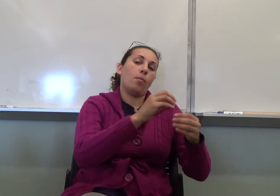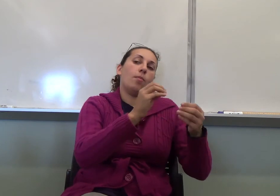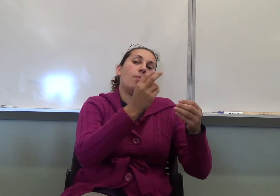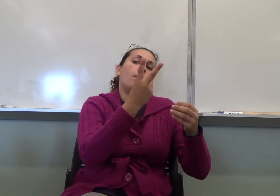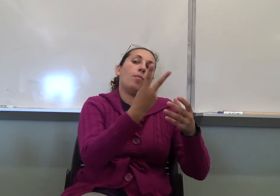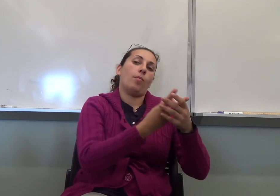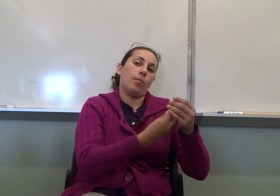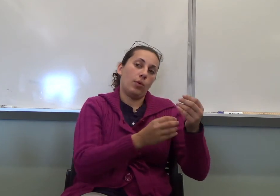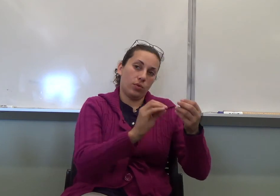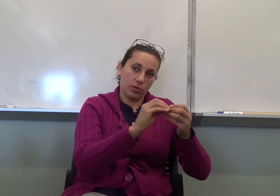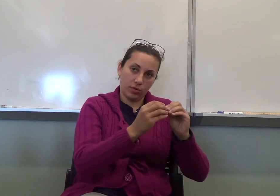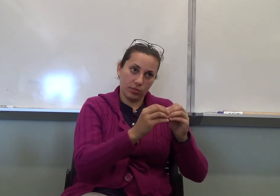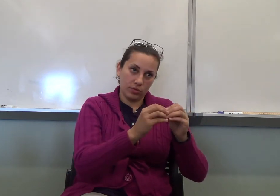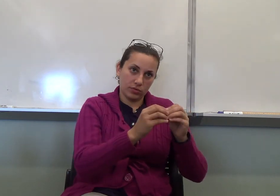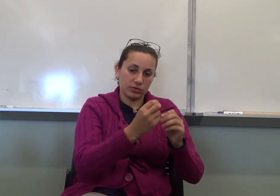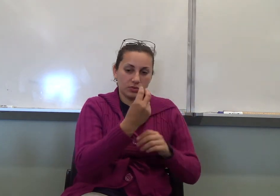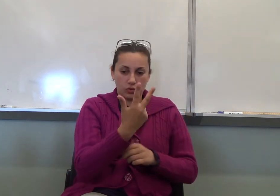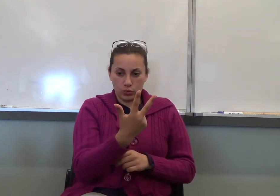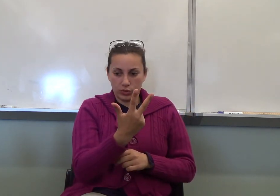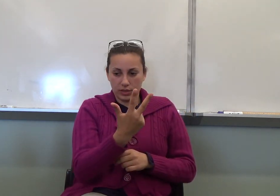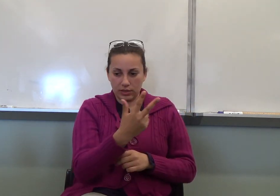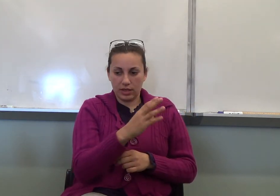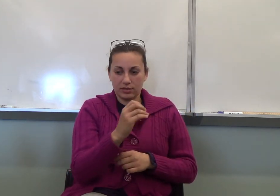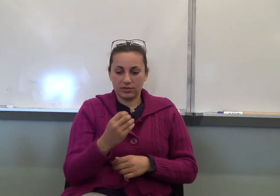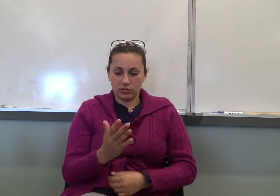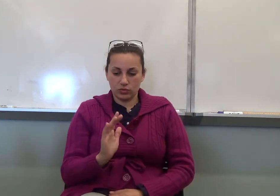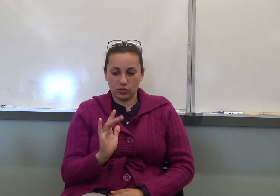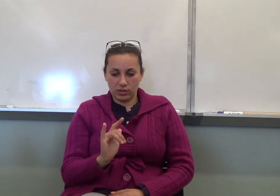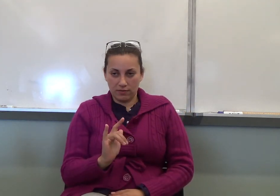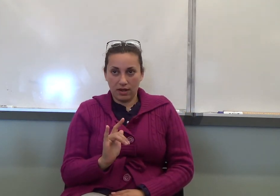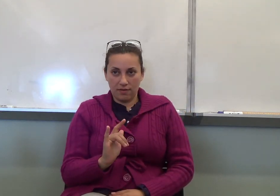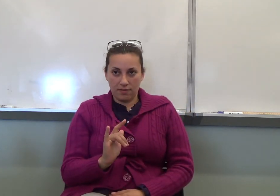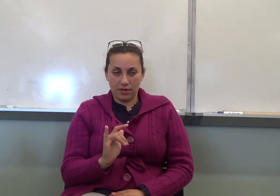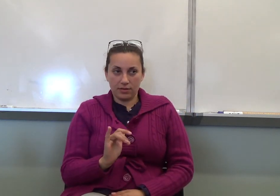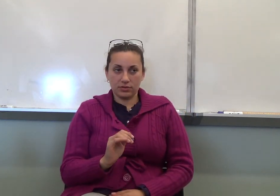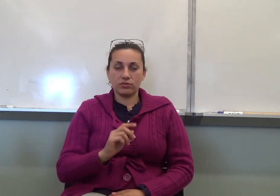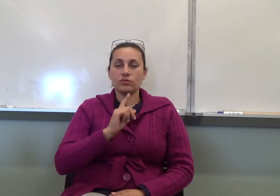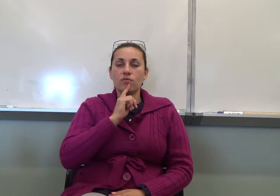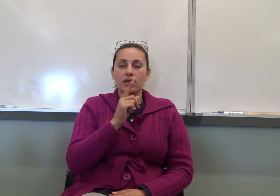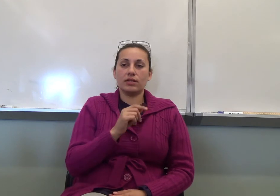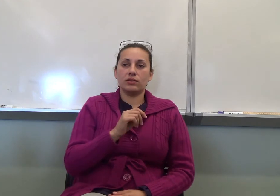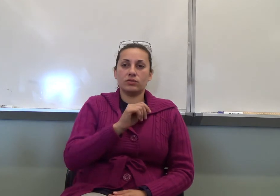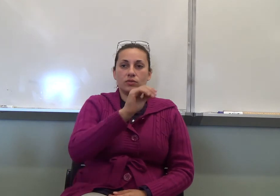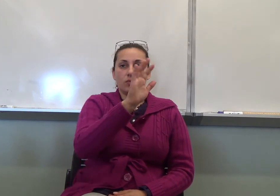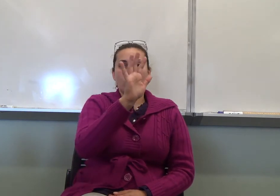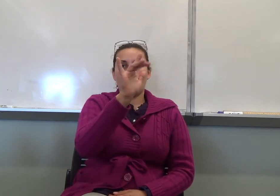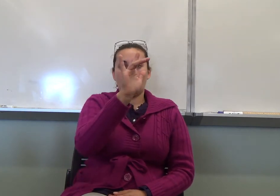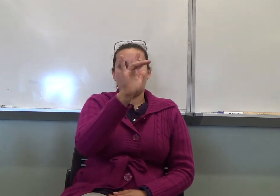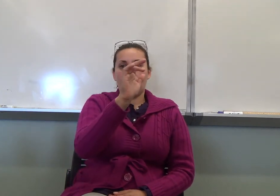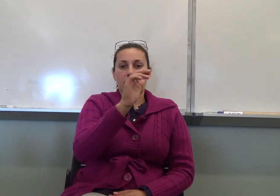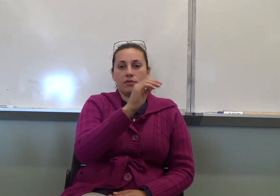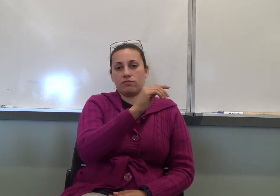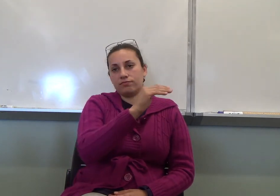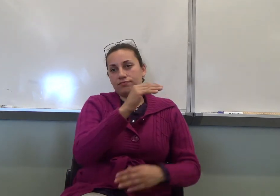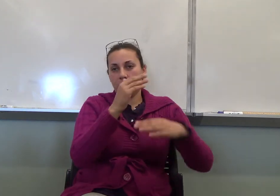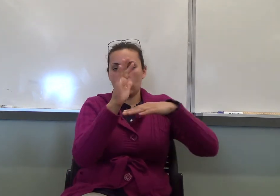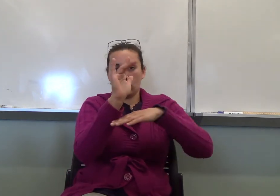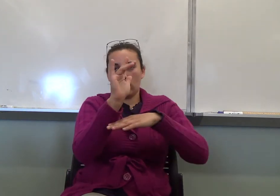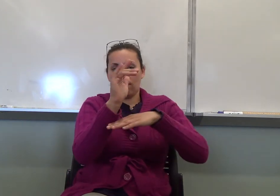3, that gives you 25. So you could write this as 25 thirds, or if you love mixed numbers, just go ahead and